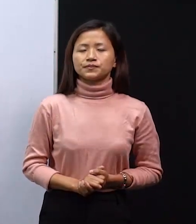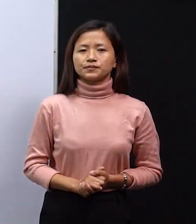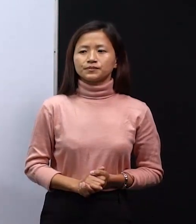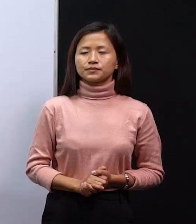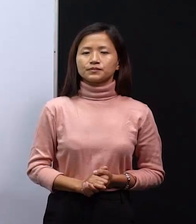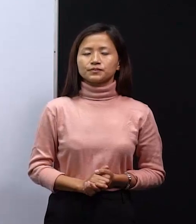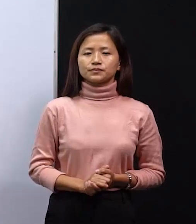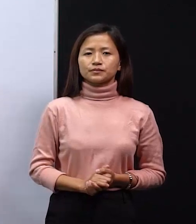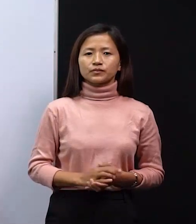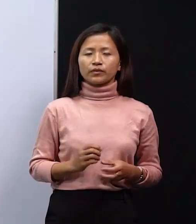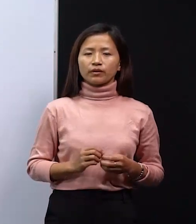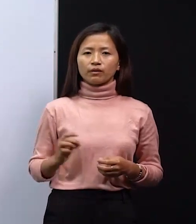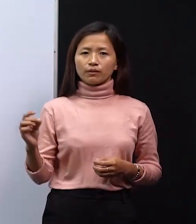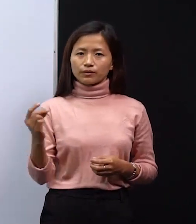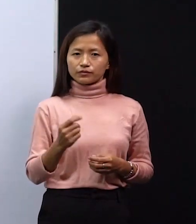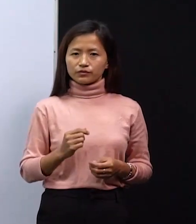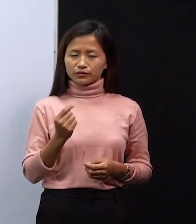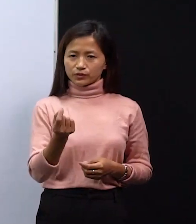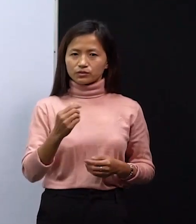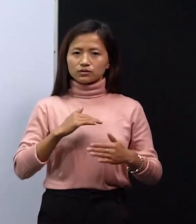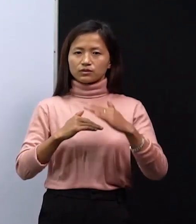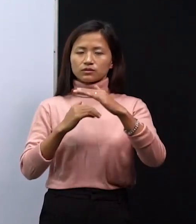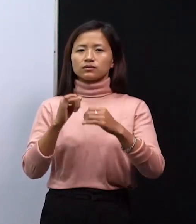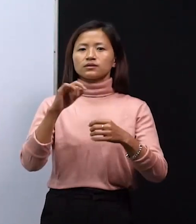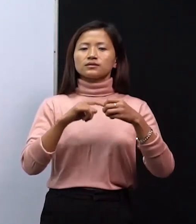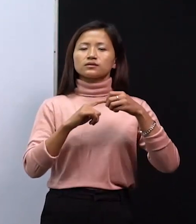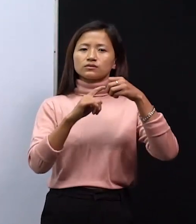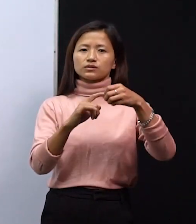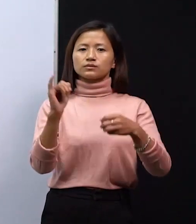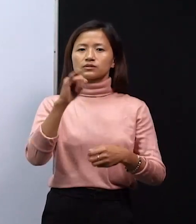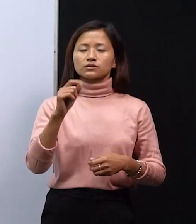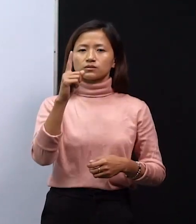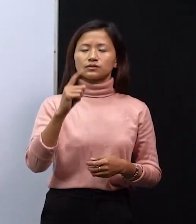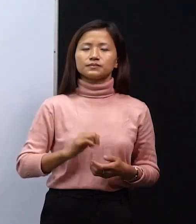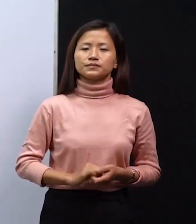I'll quickly show you a few steps. Question number 6, 1.